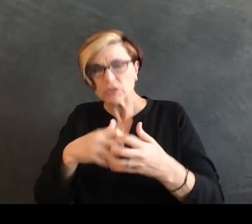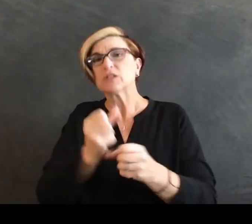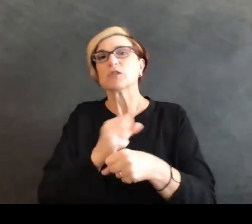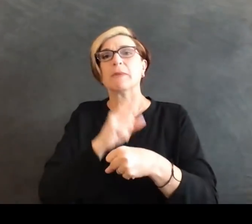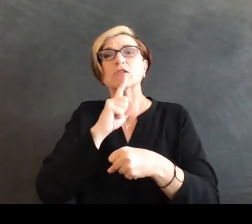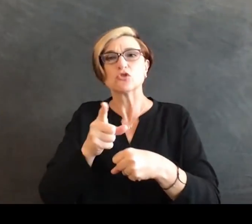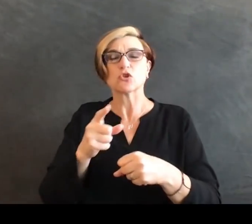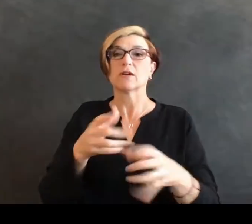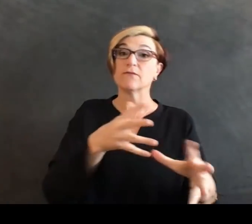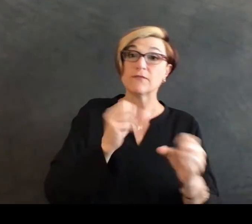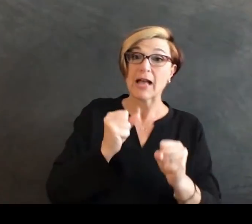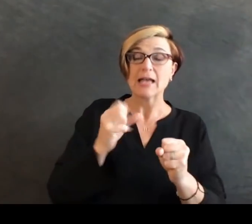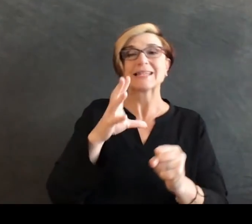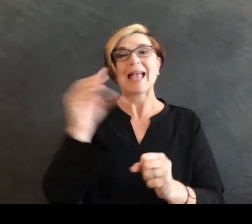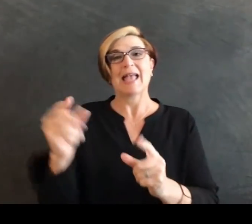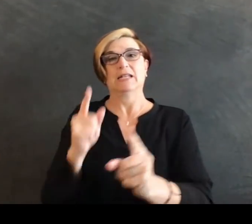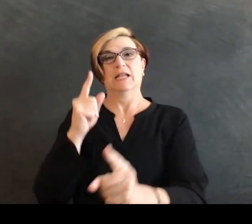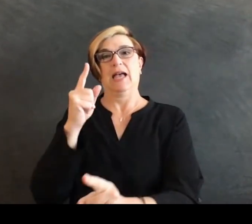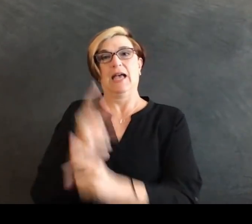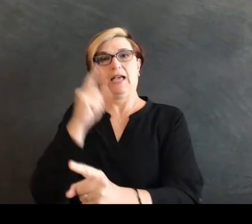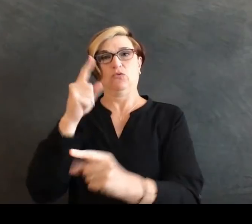great job. Thank you, Steve.